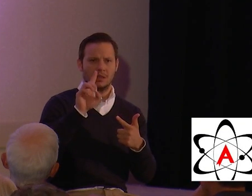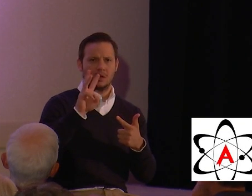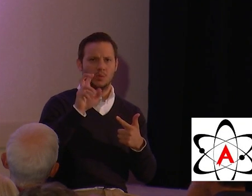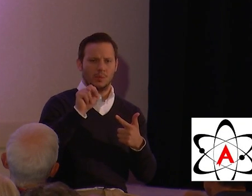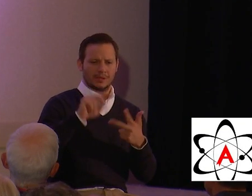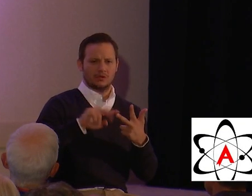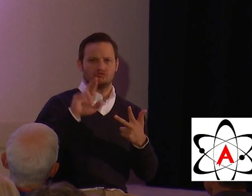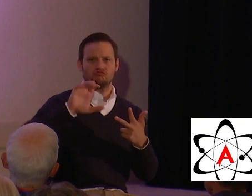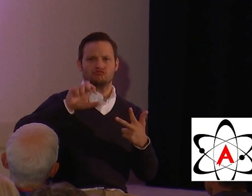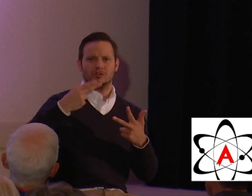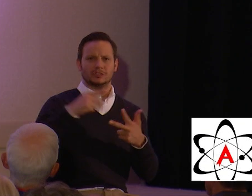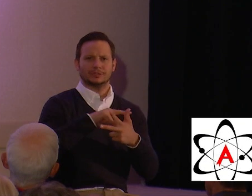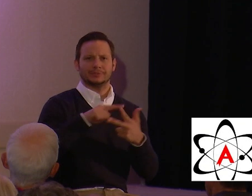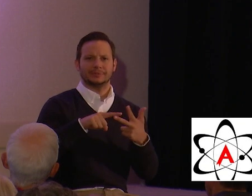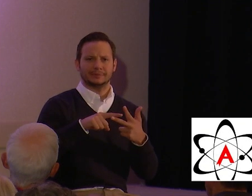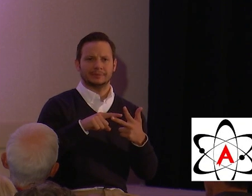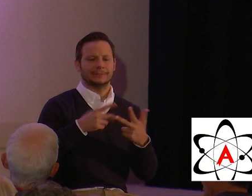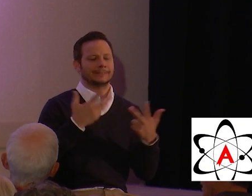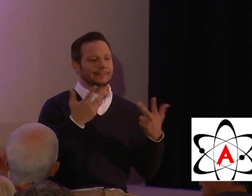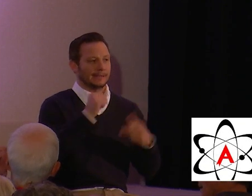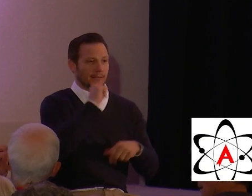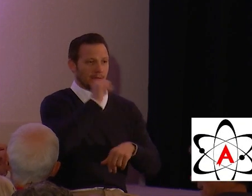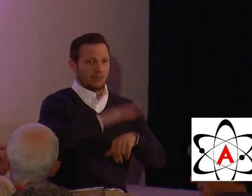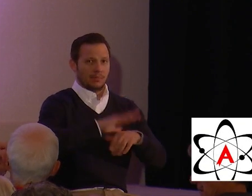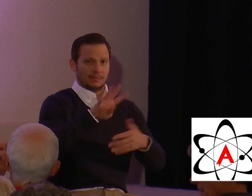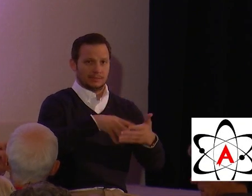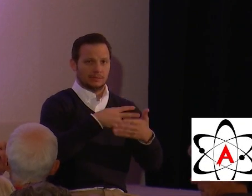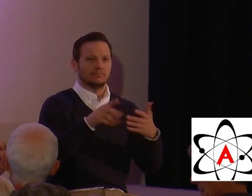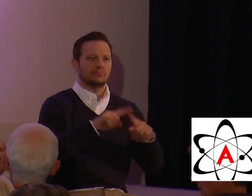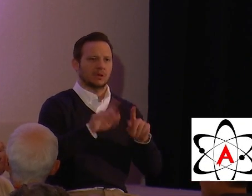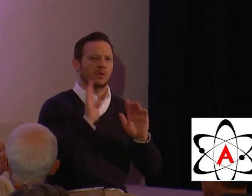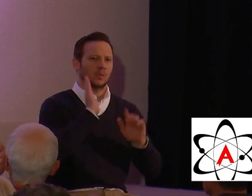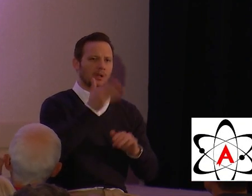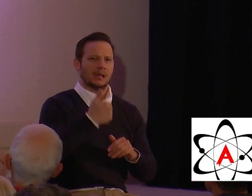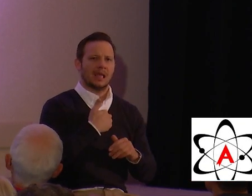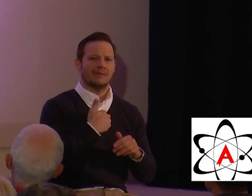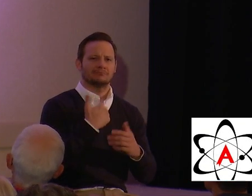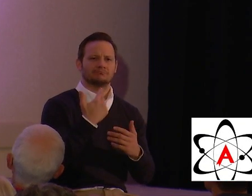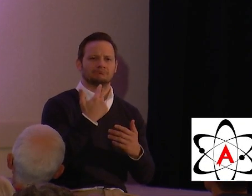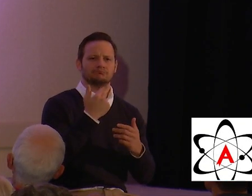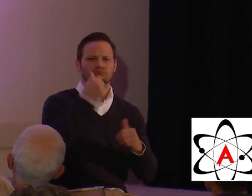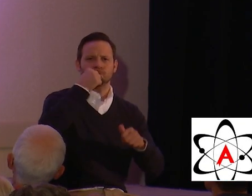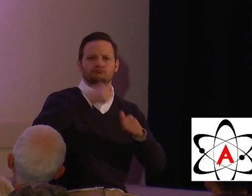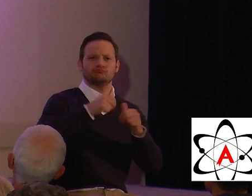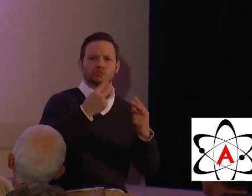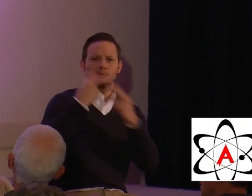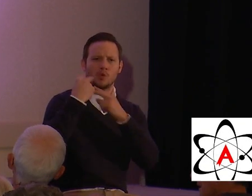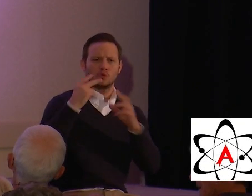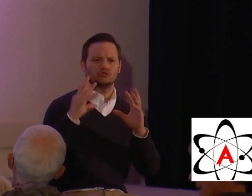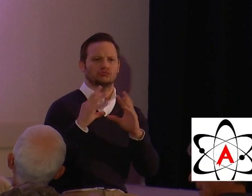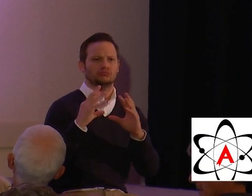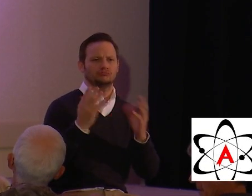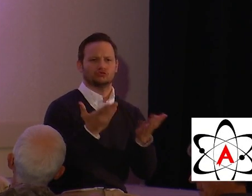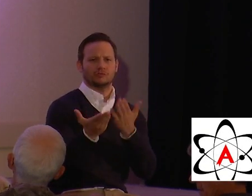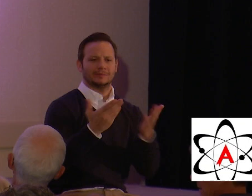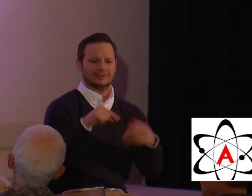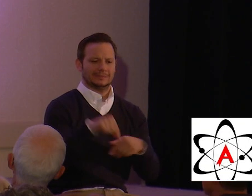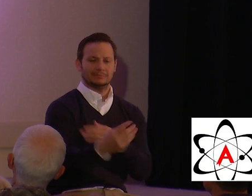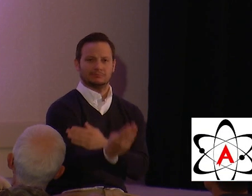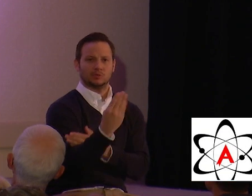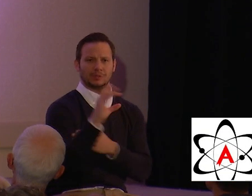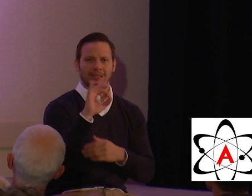Rich. And it's not on the schedule, but there is a memorial tomorrow morning at 8:30 a.m. right here for our